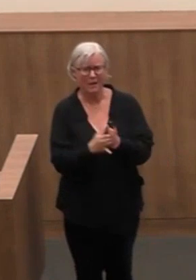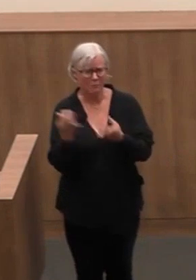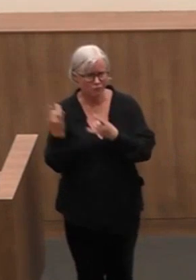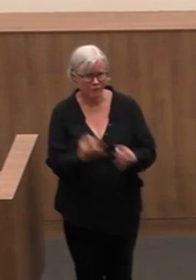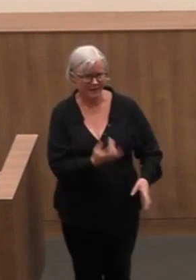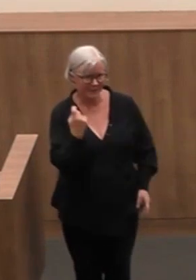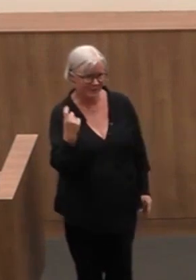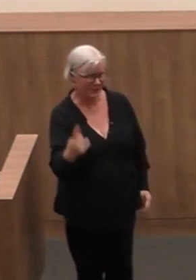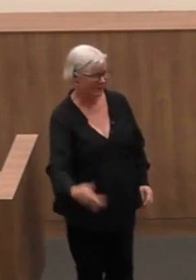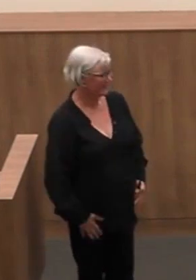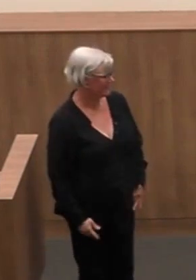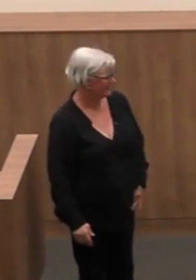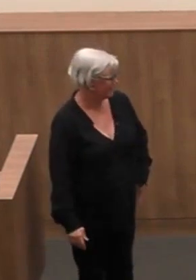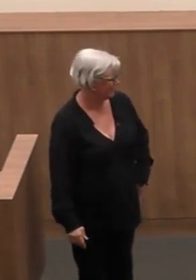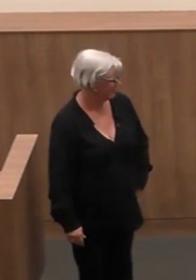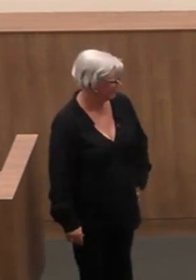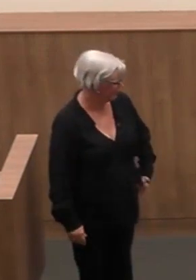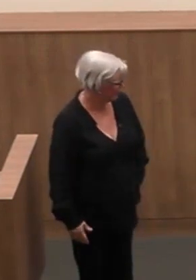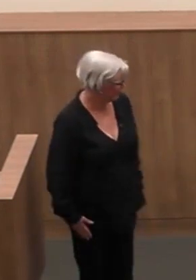another one?